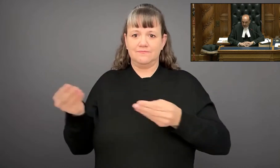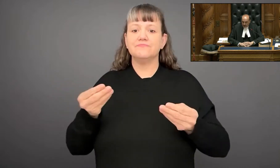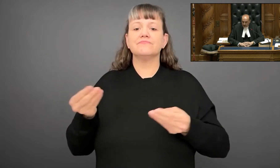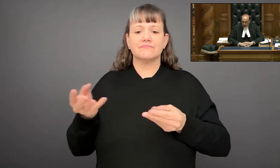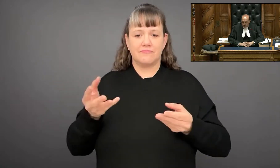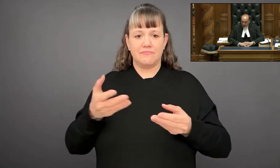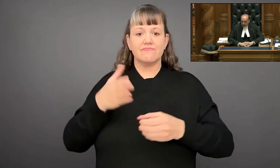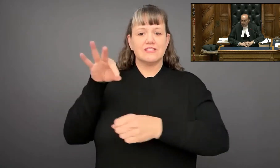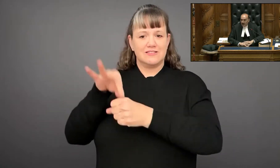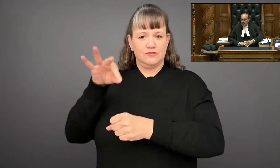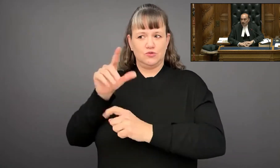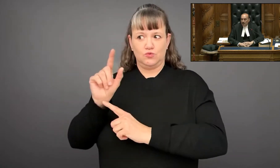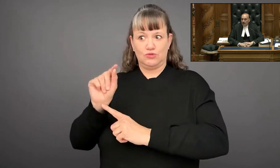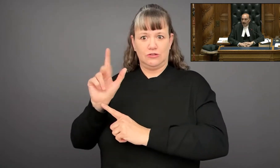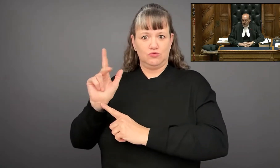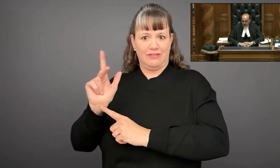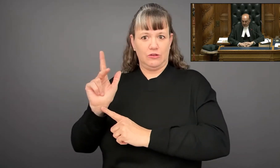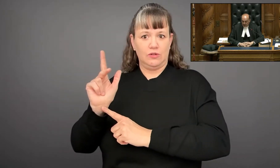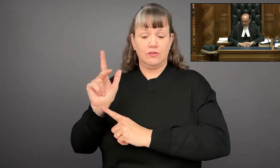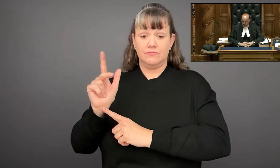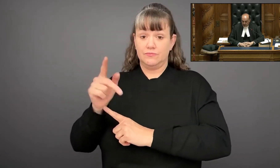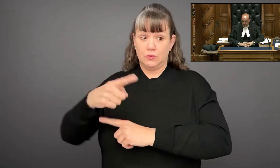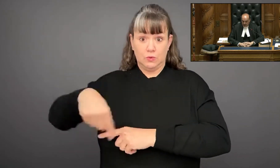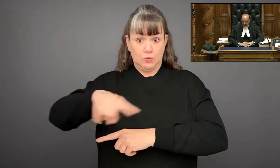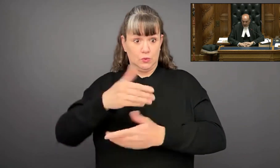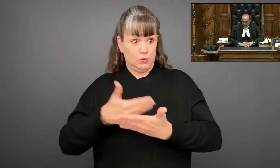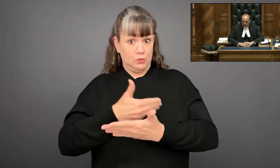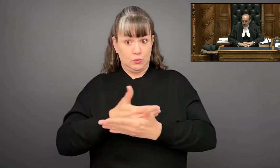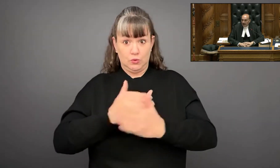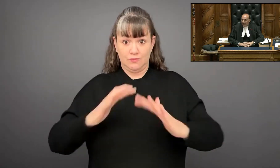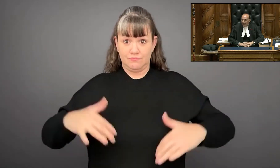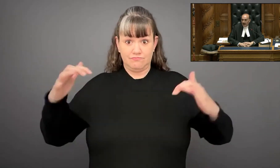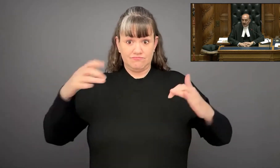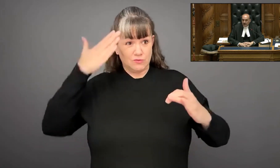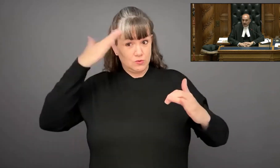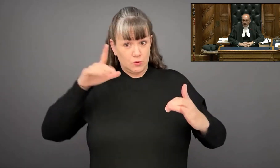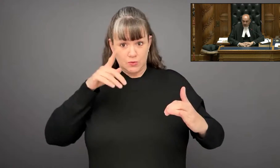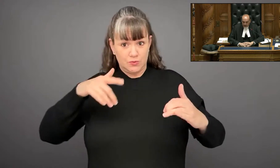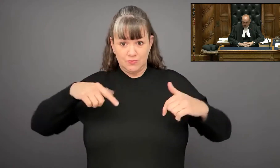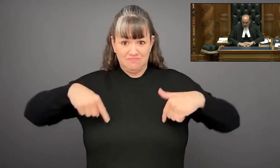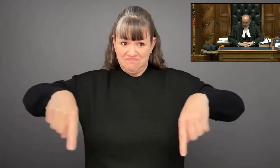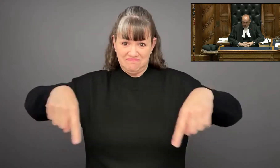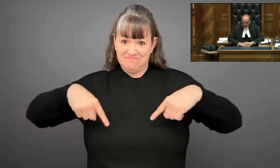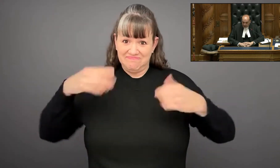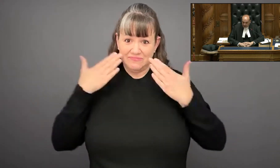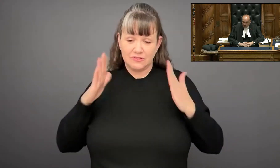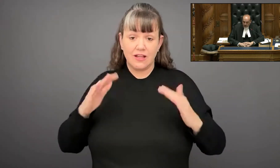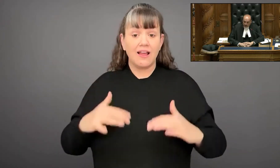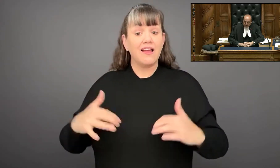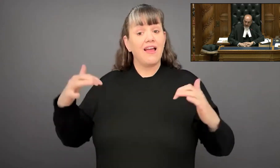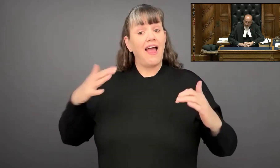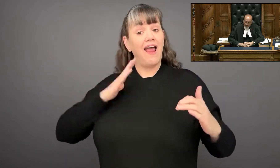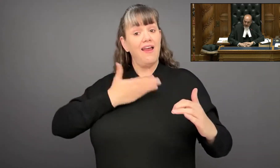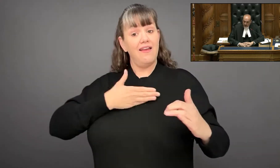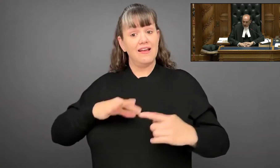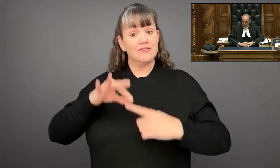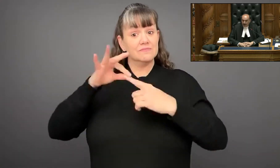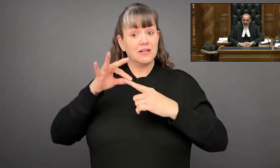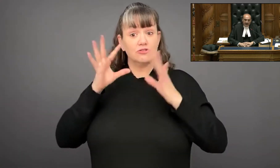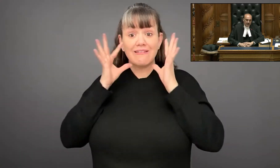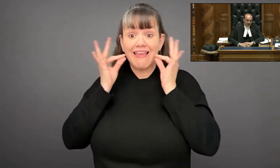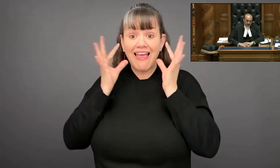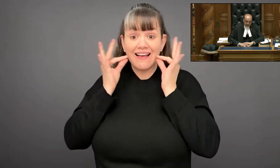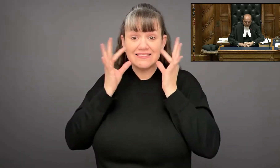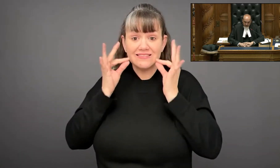members may not know that our own legislature's cat, Macy Hansard, is related to Speaker Cooper's own